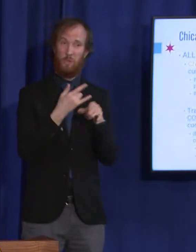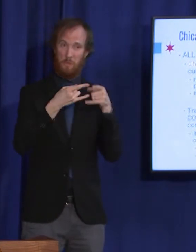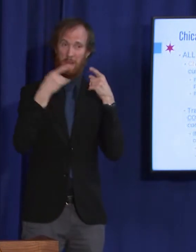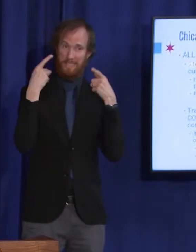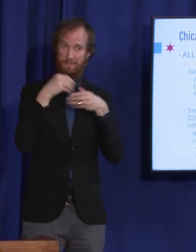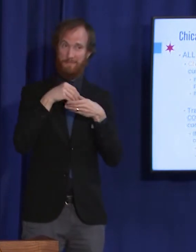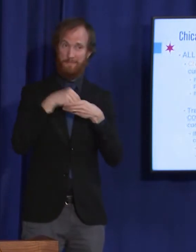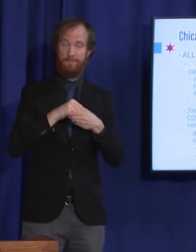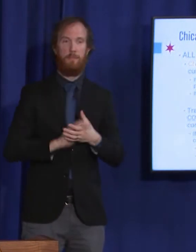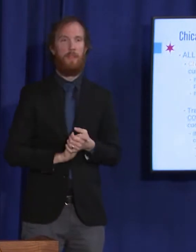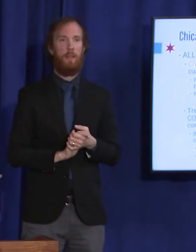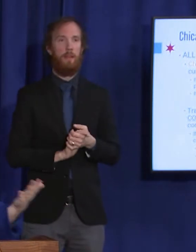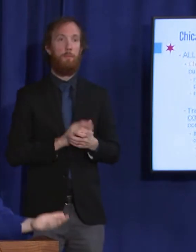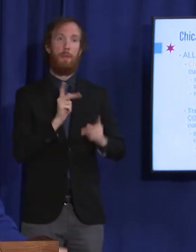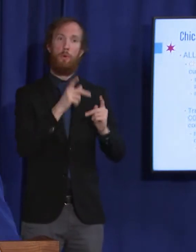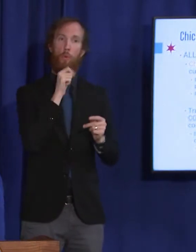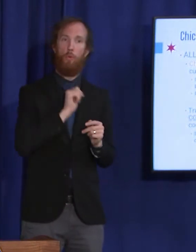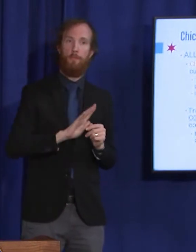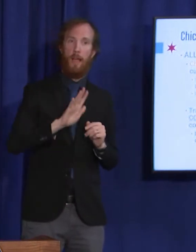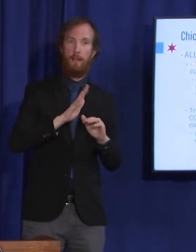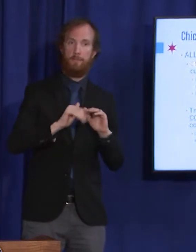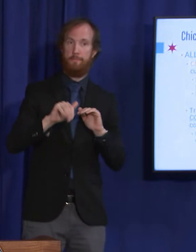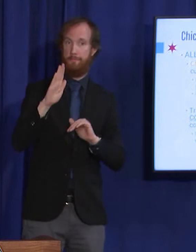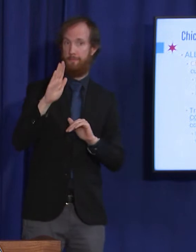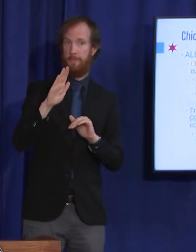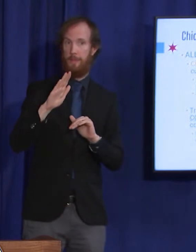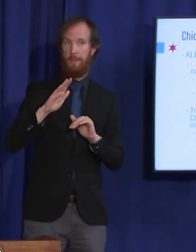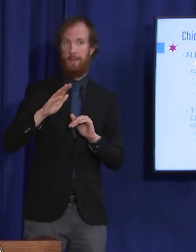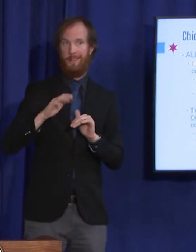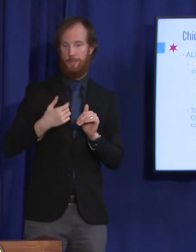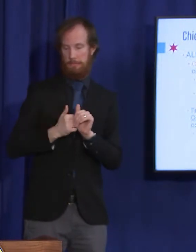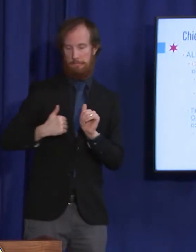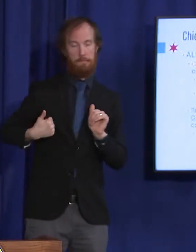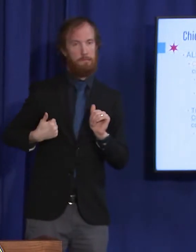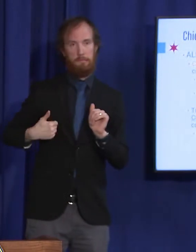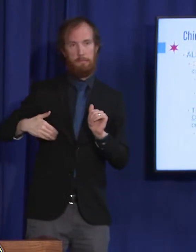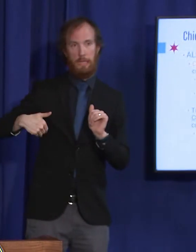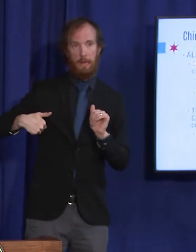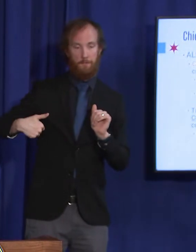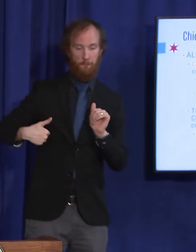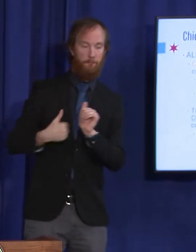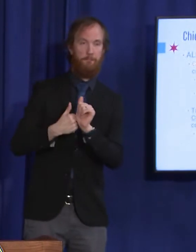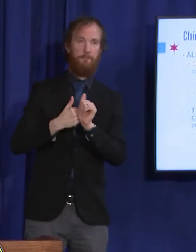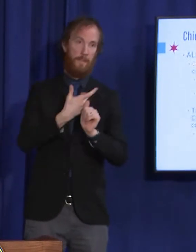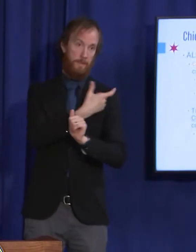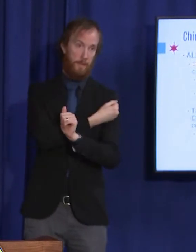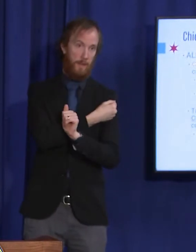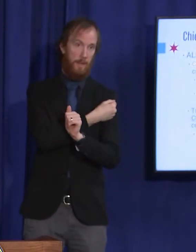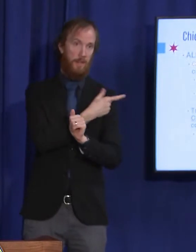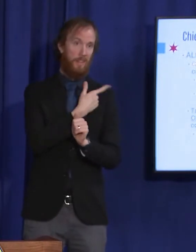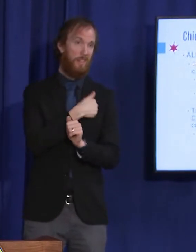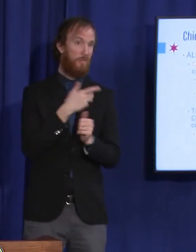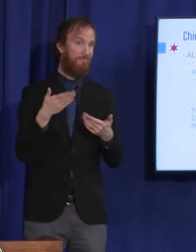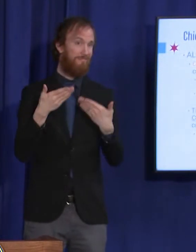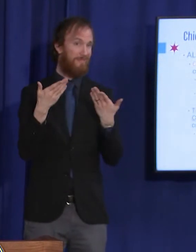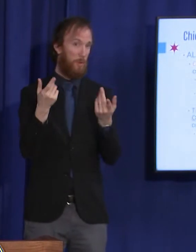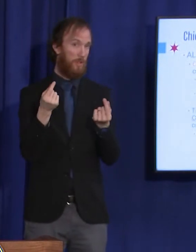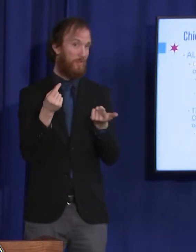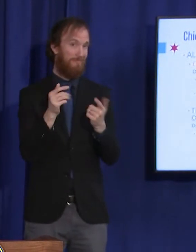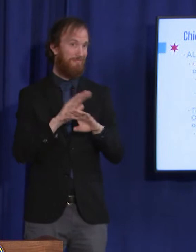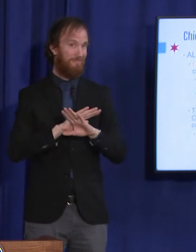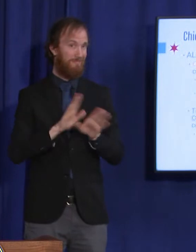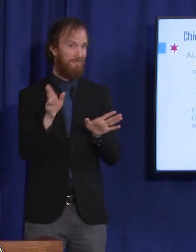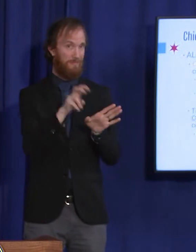And then travelers who are 5 or older, who are not up to date with their COVID-19 vaccines, we advise not traveling to a high risk